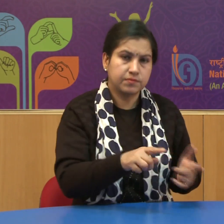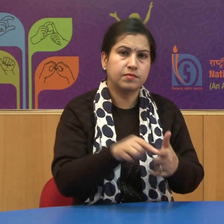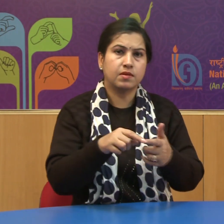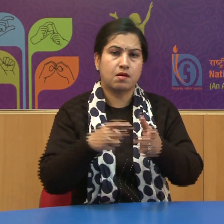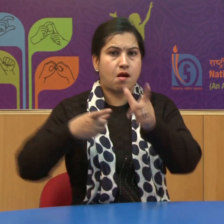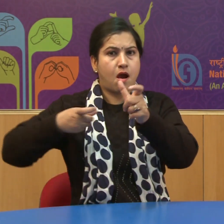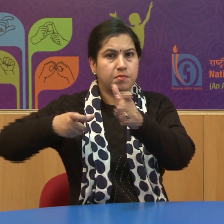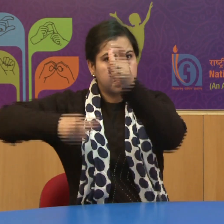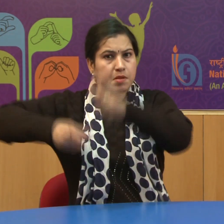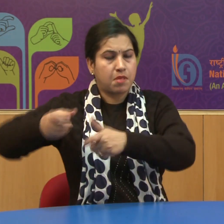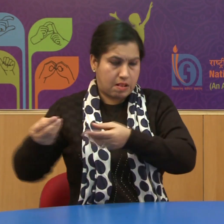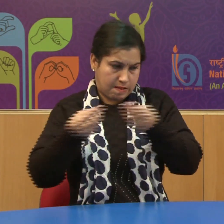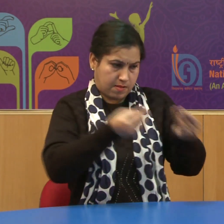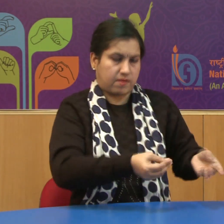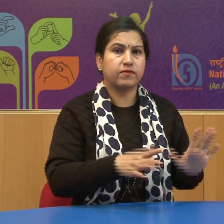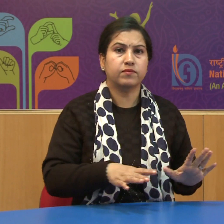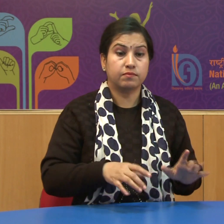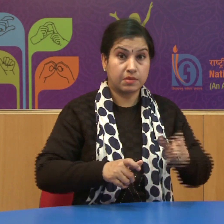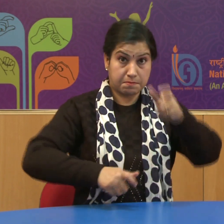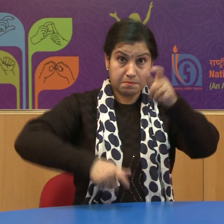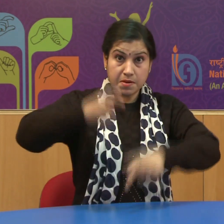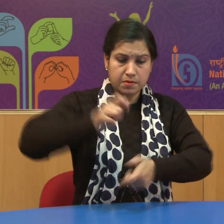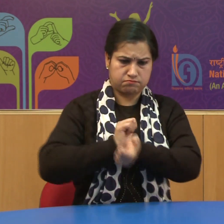The people of Banaras rebelled.